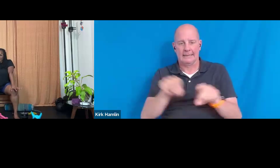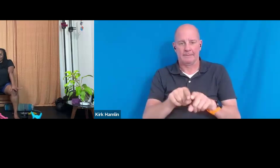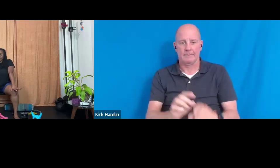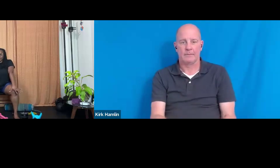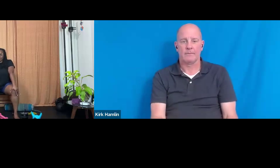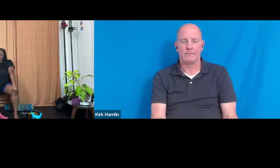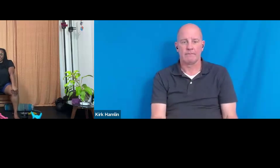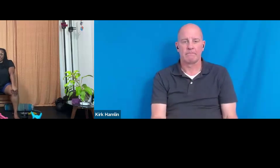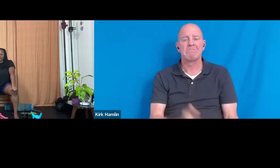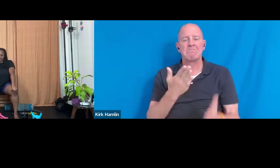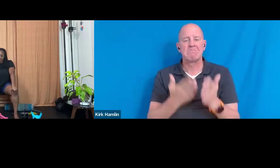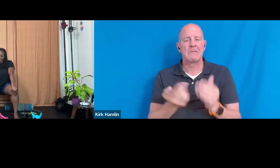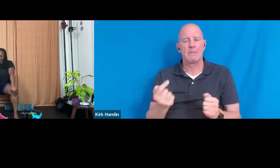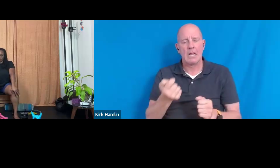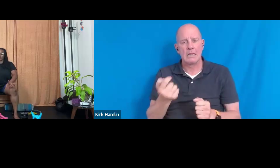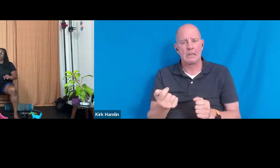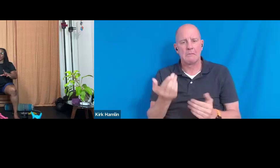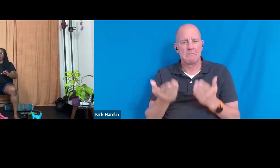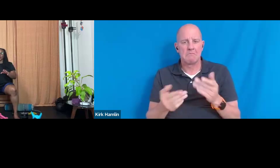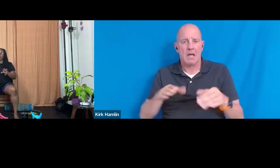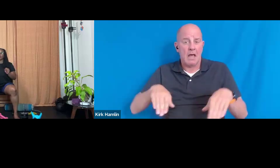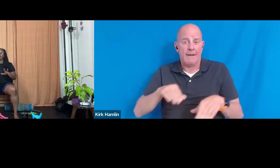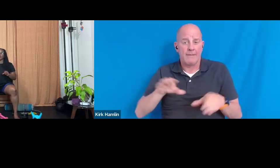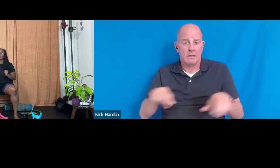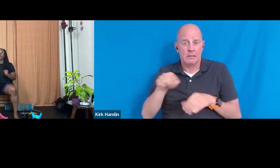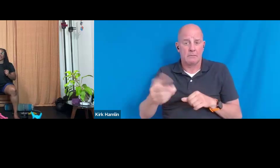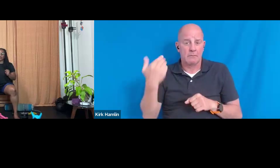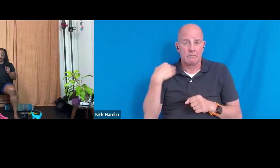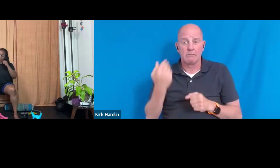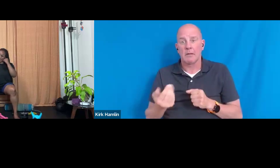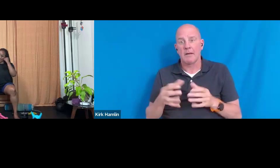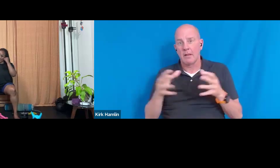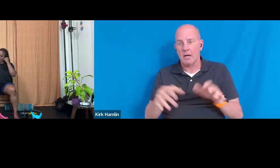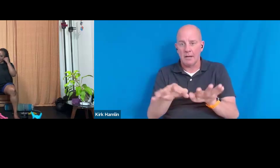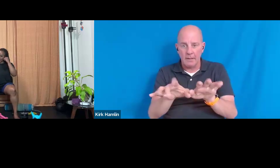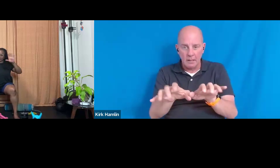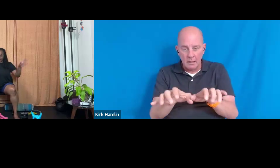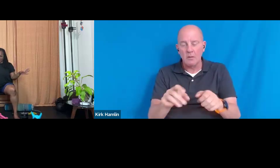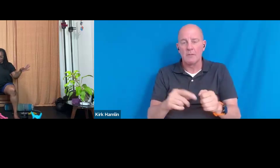maybe a little achy if this is a direction you've never worked in, or you do a lot of typing, or have a lot of hand weakness.